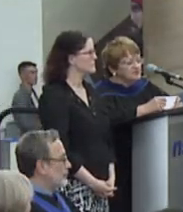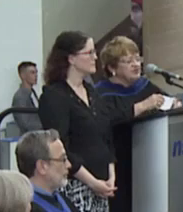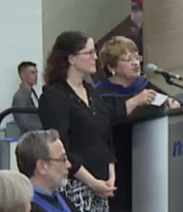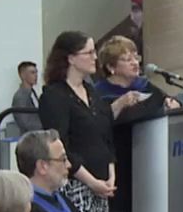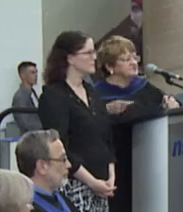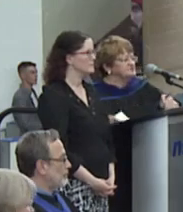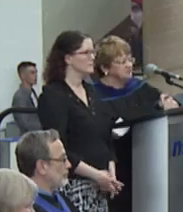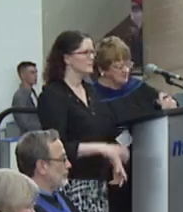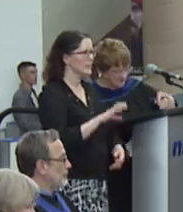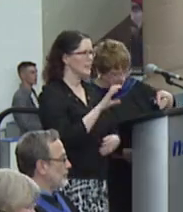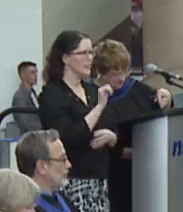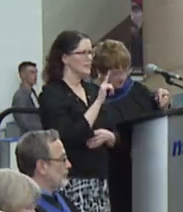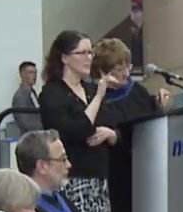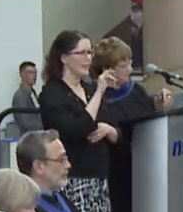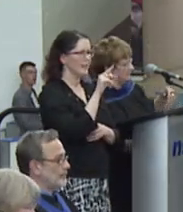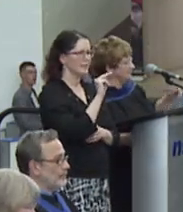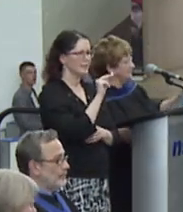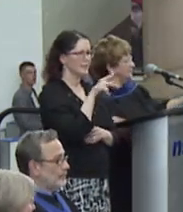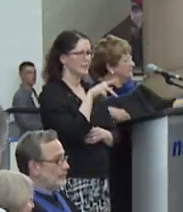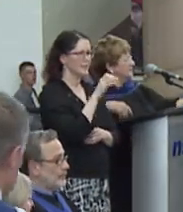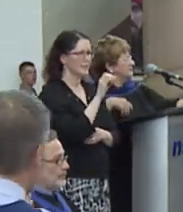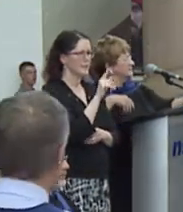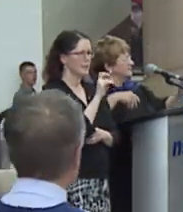Caitlin Peters.